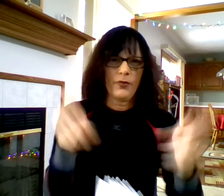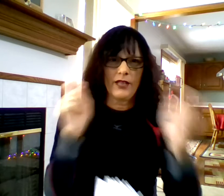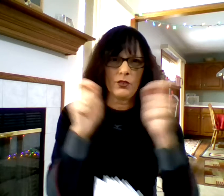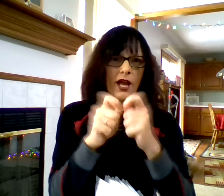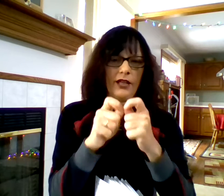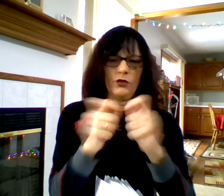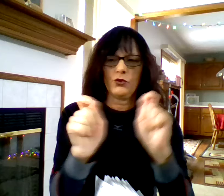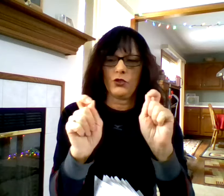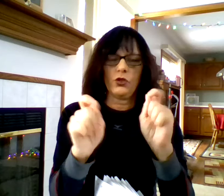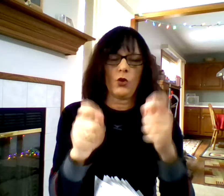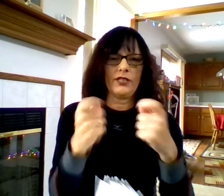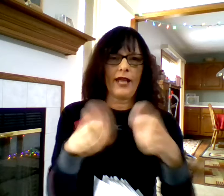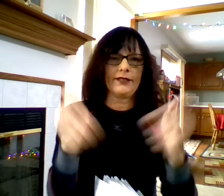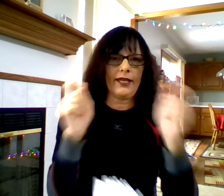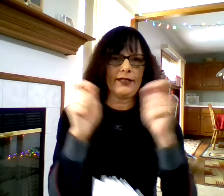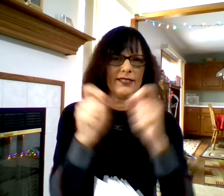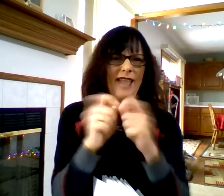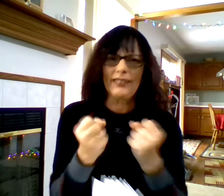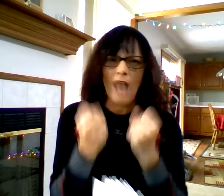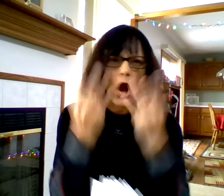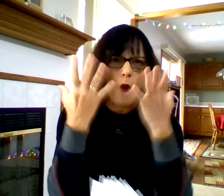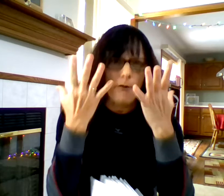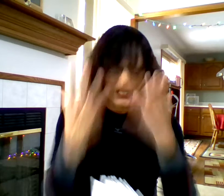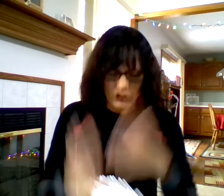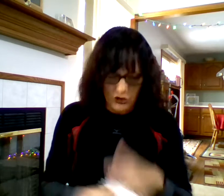That's what I use, the closed X. Exactly how much?